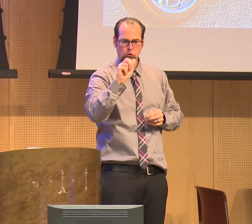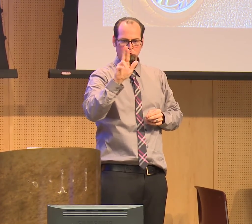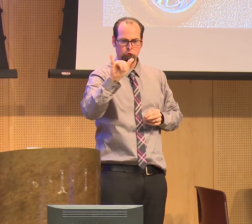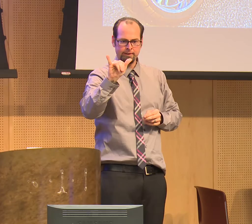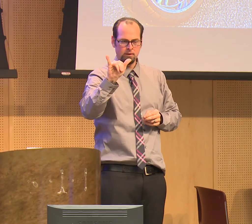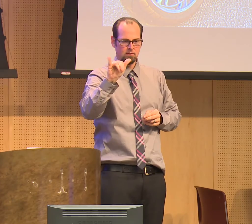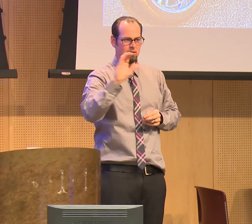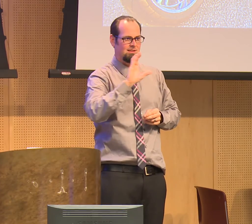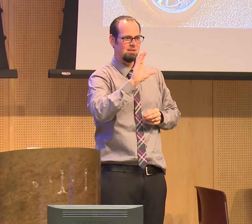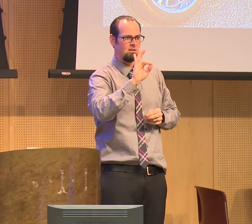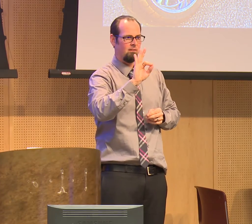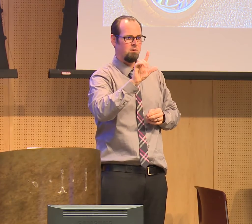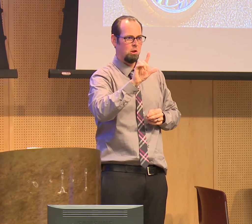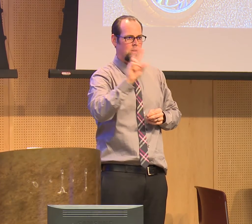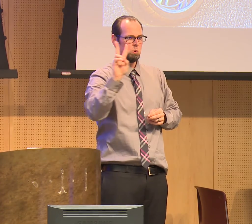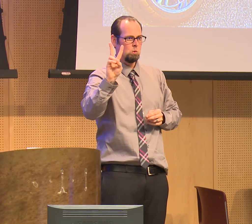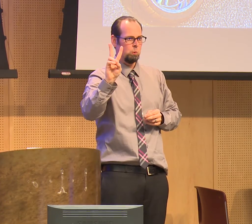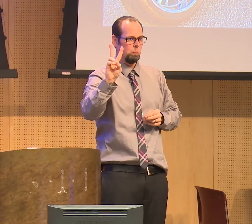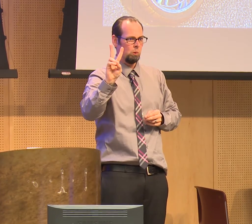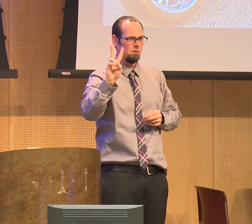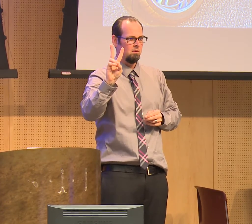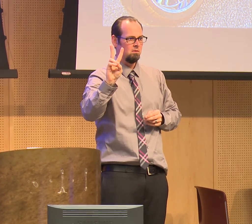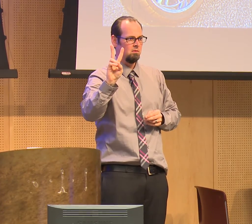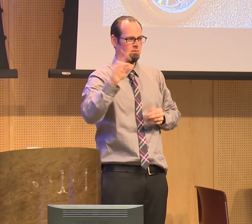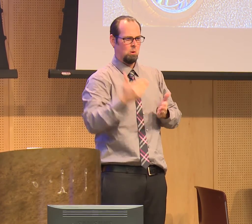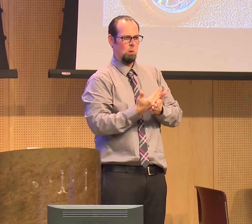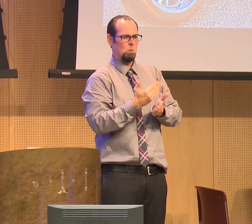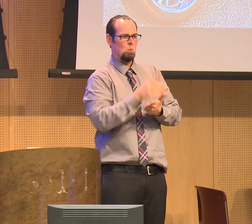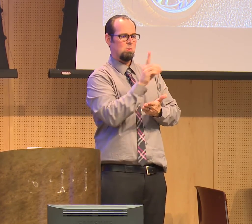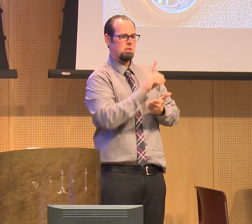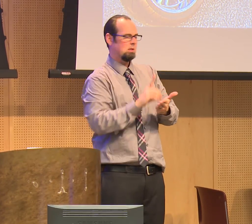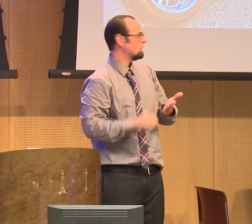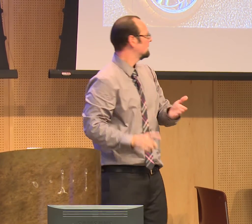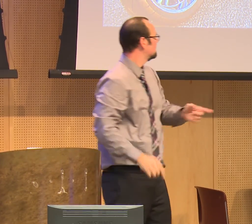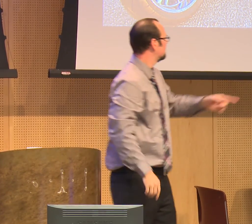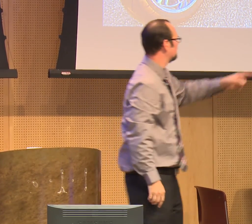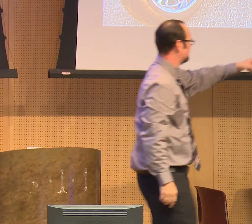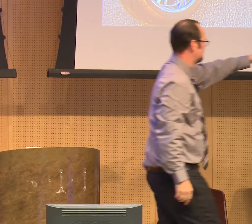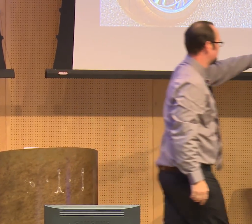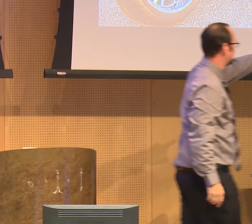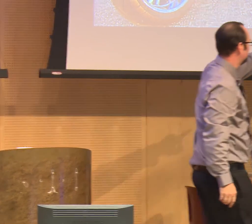It was an evolutionary design. It was a CF2 design.